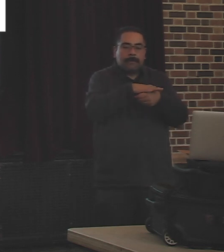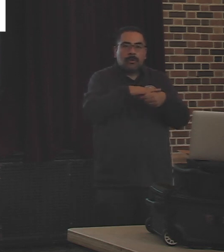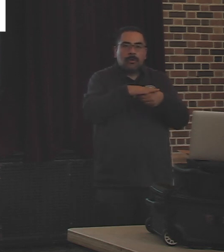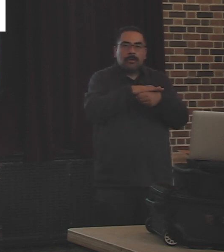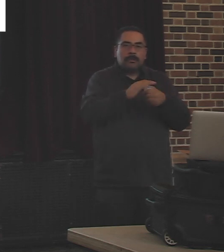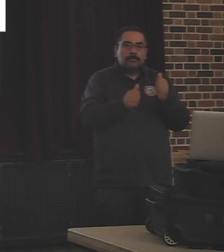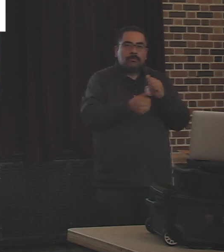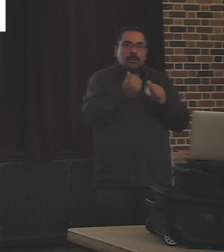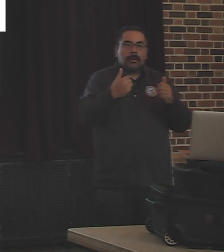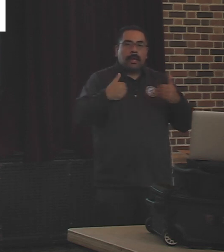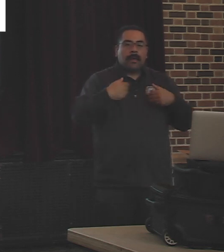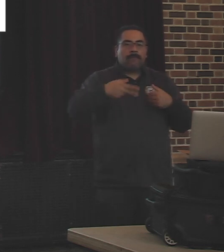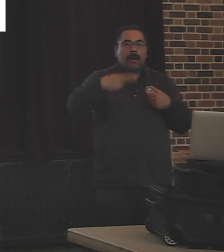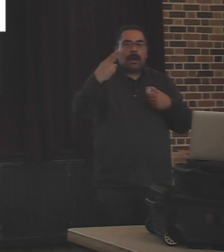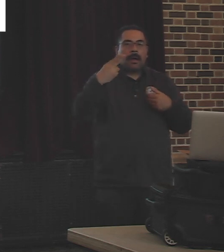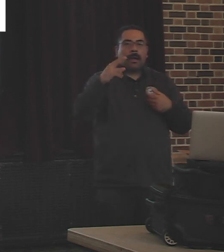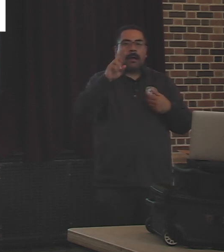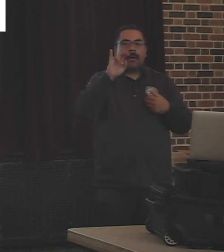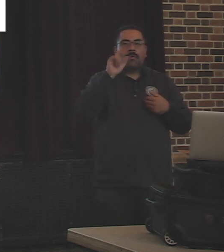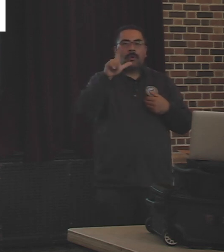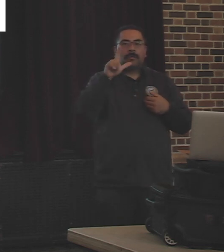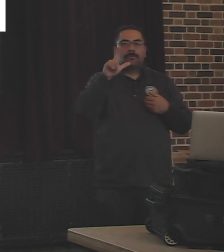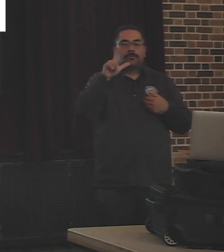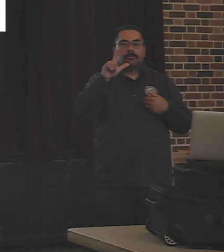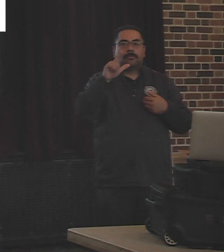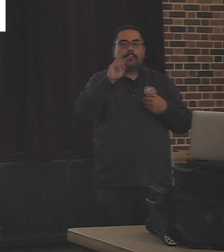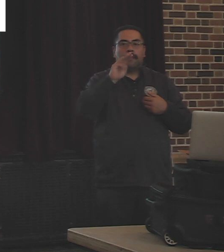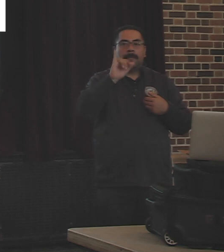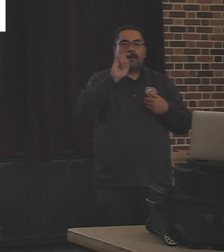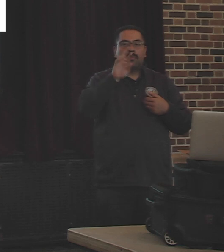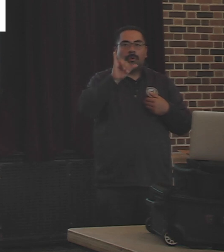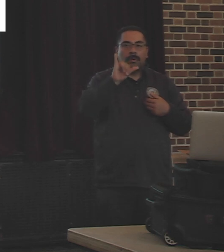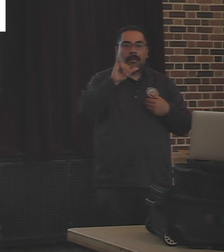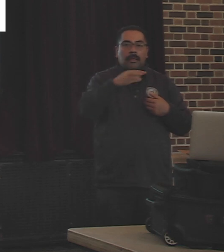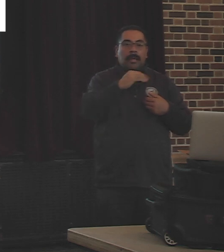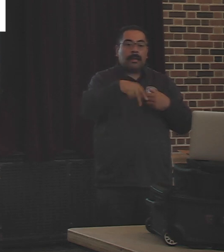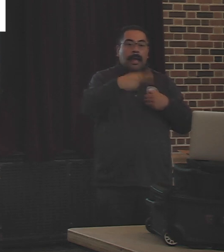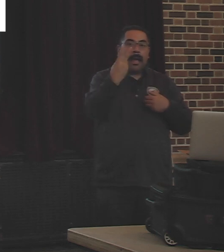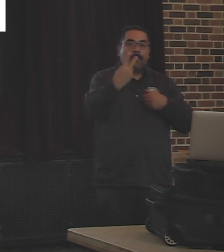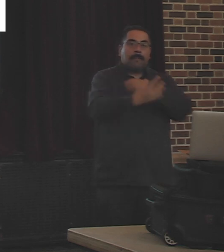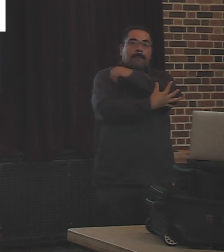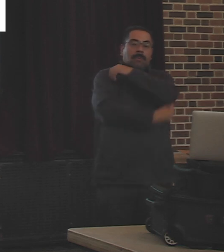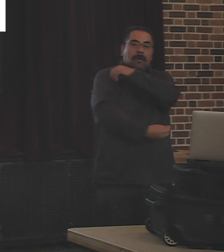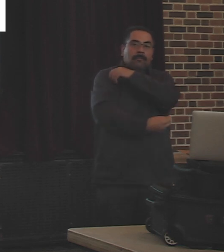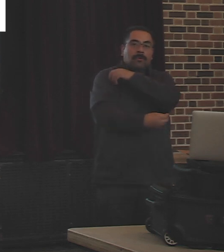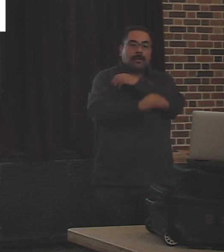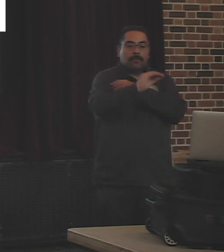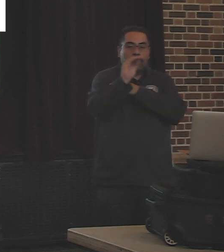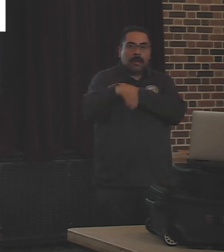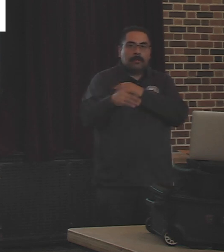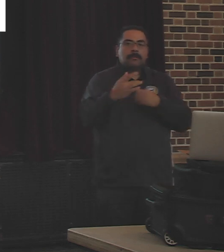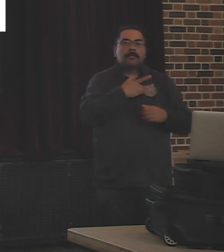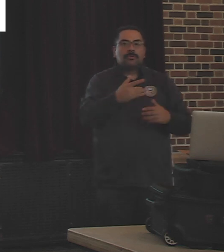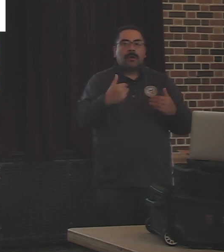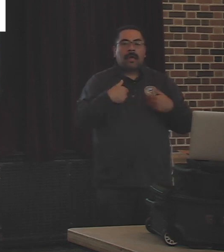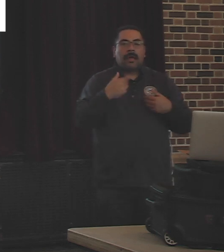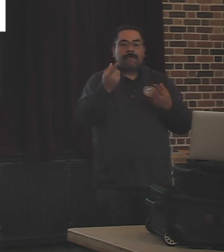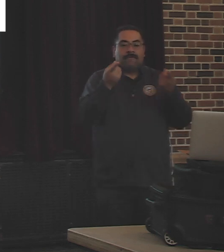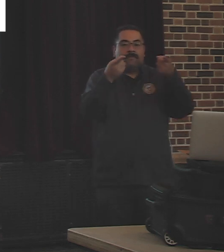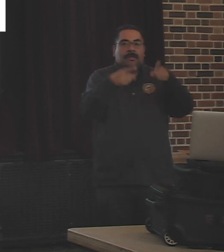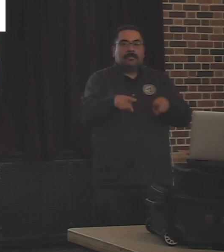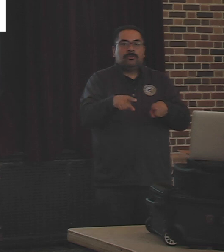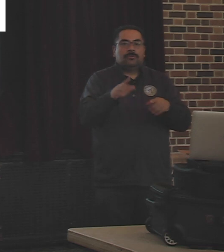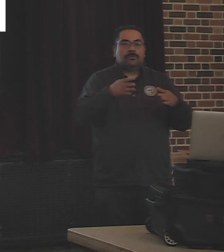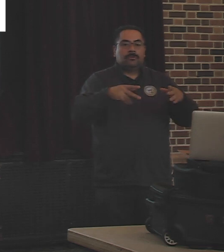particular that have higher racial minorities and then higher poverty rates are more likely to have incidents